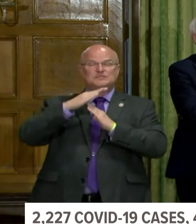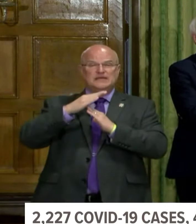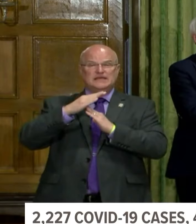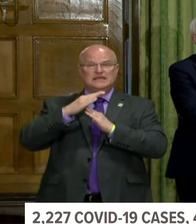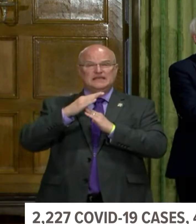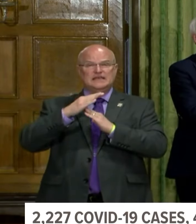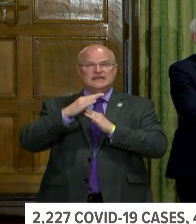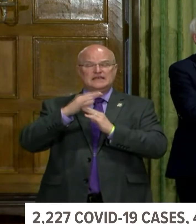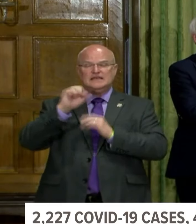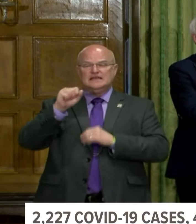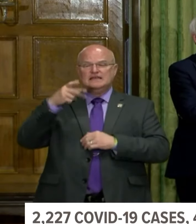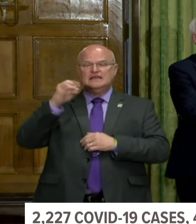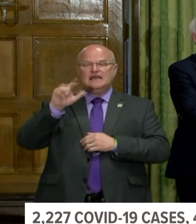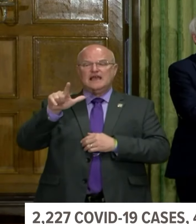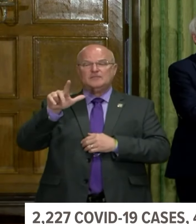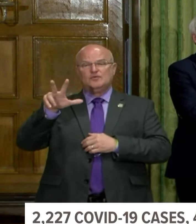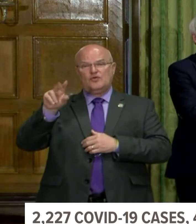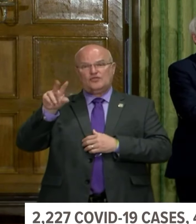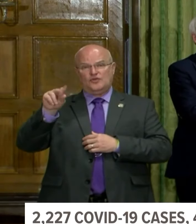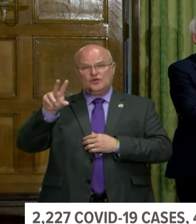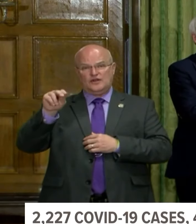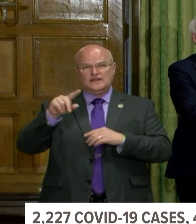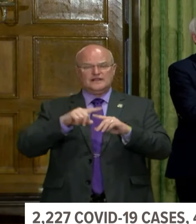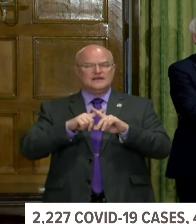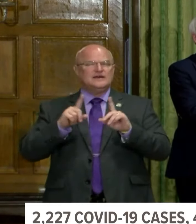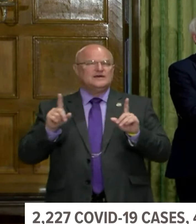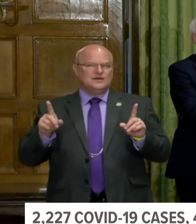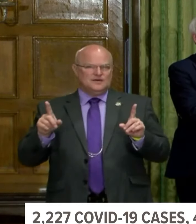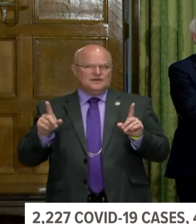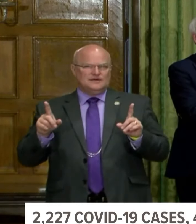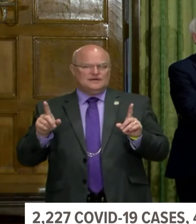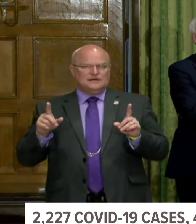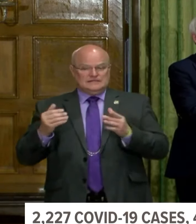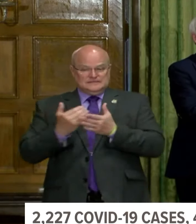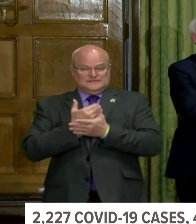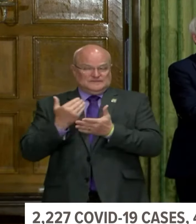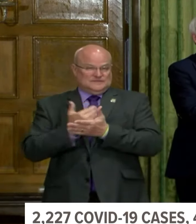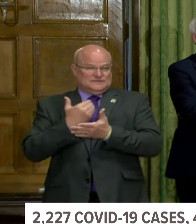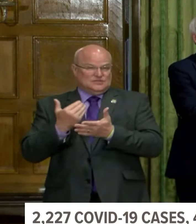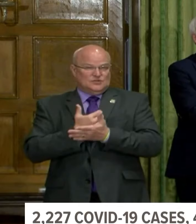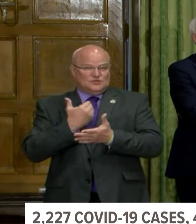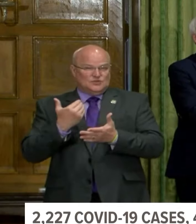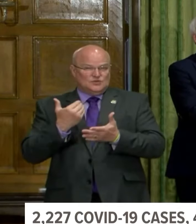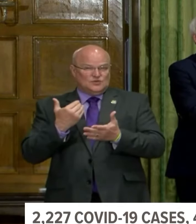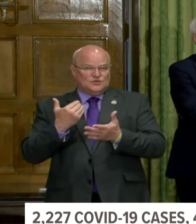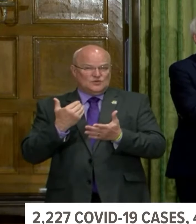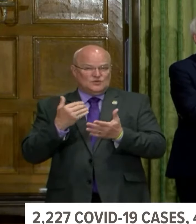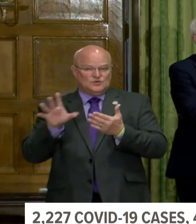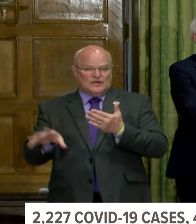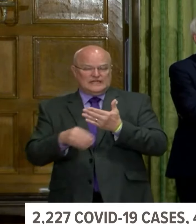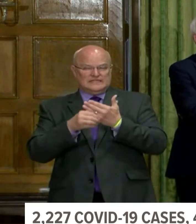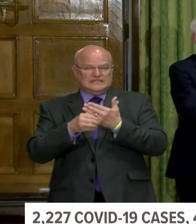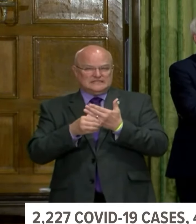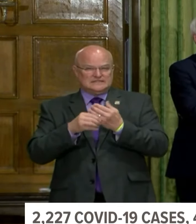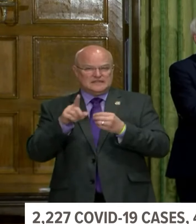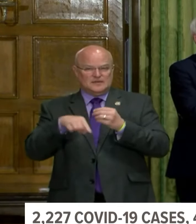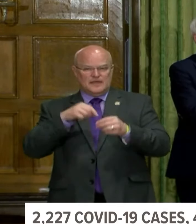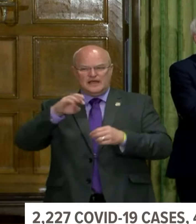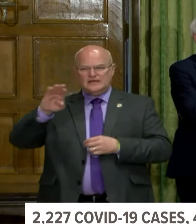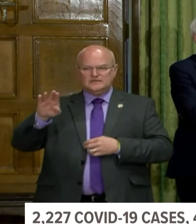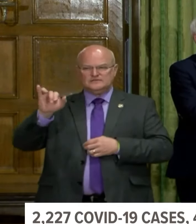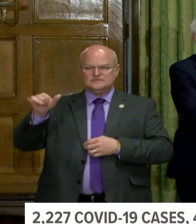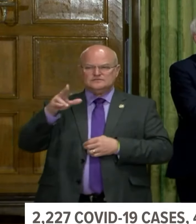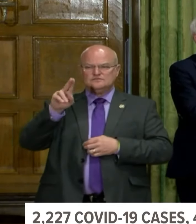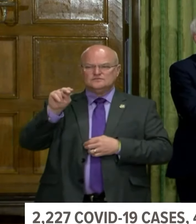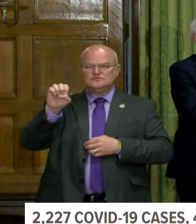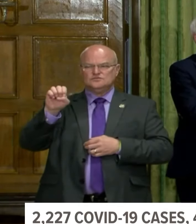resource utilization at April 30th, but their new addition in there about